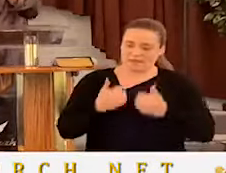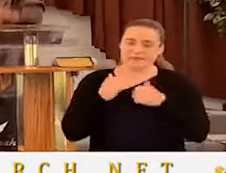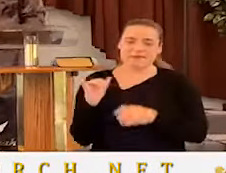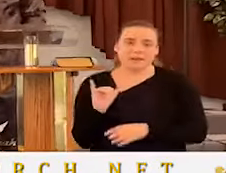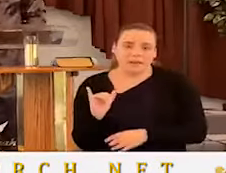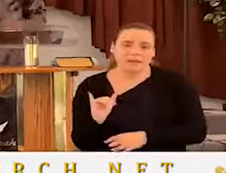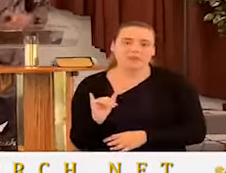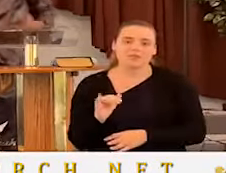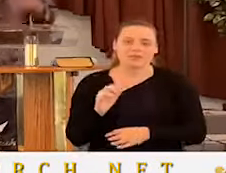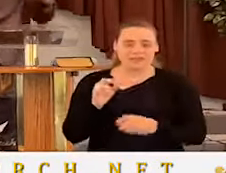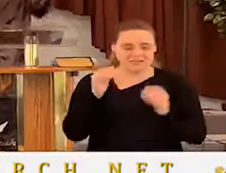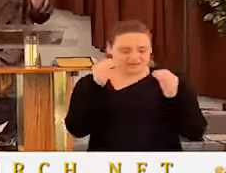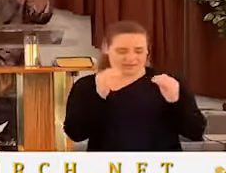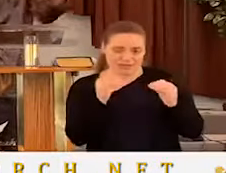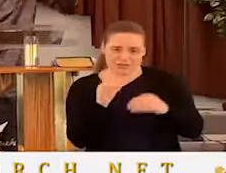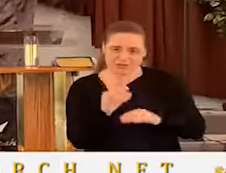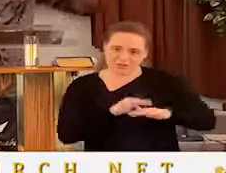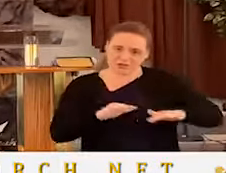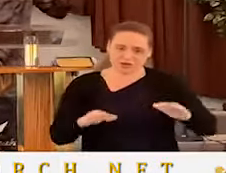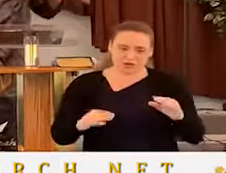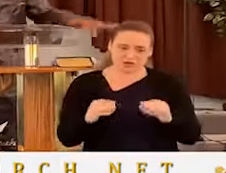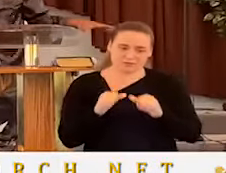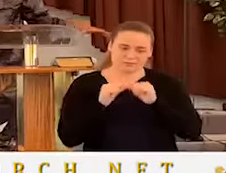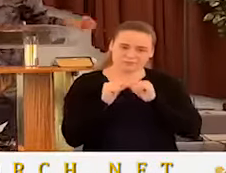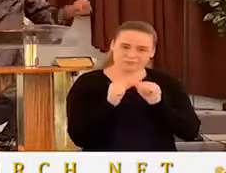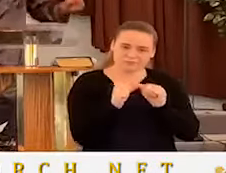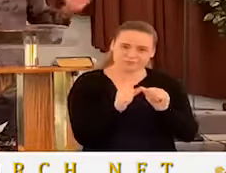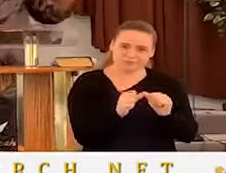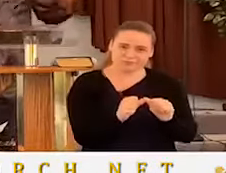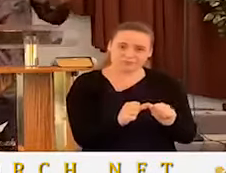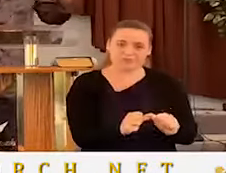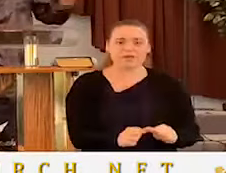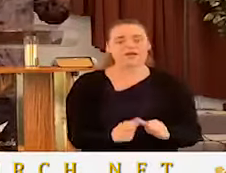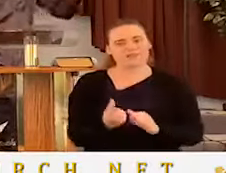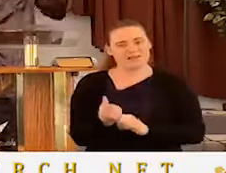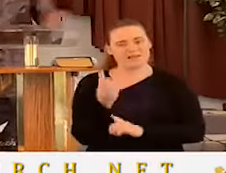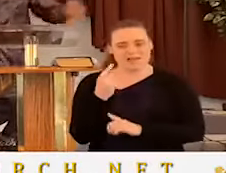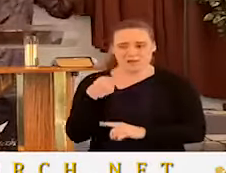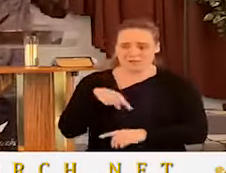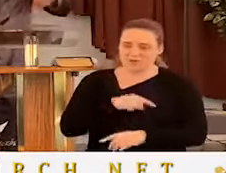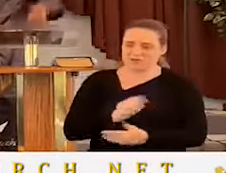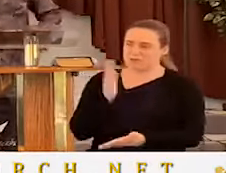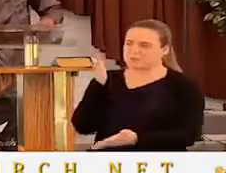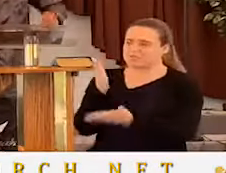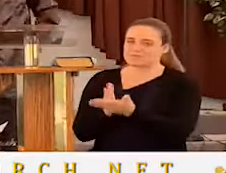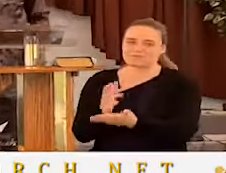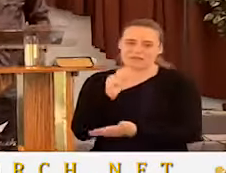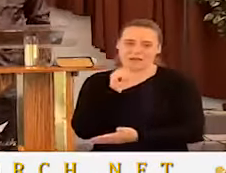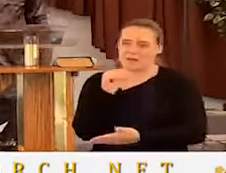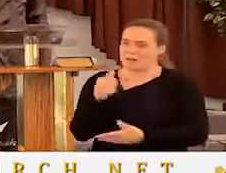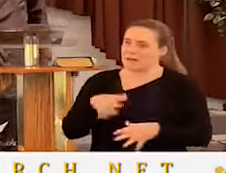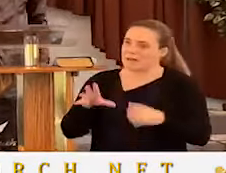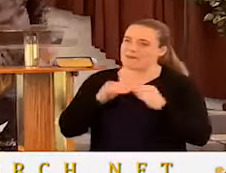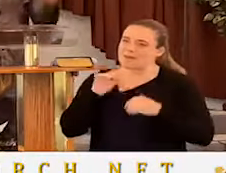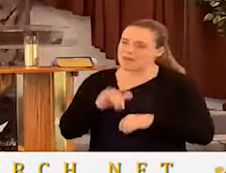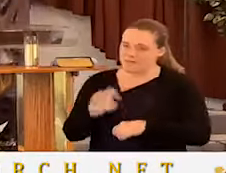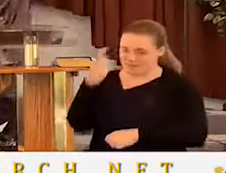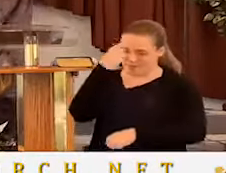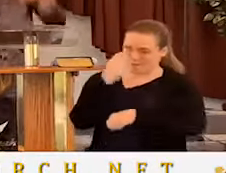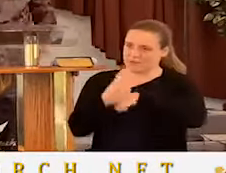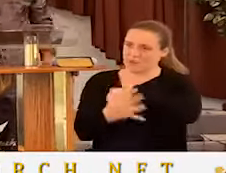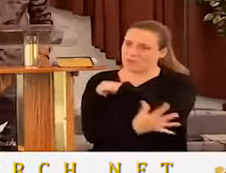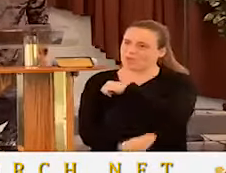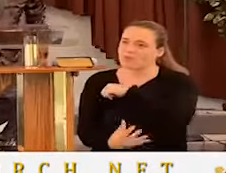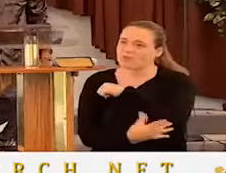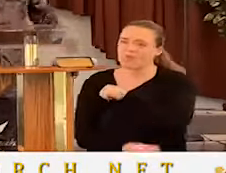and future generations. But somebody got to break the cycle and say, we're not to stay in this poverty mindset. We are